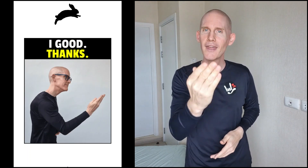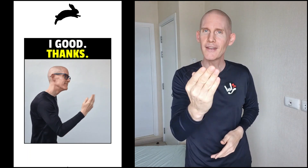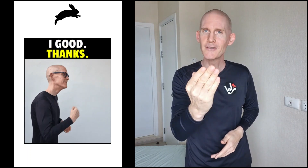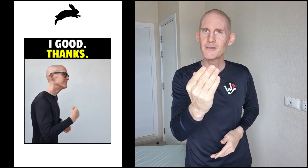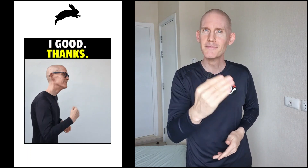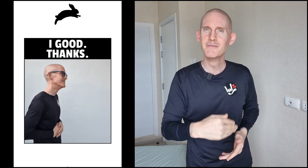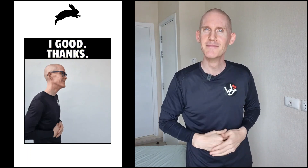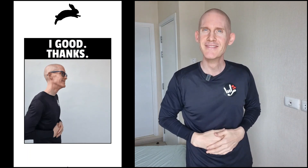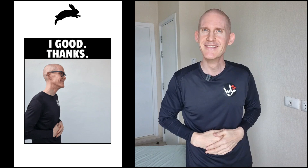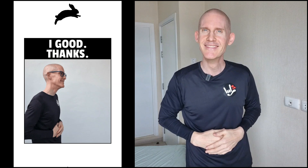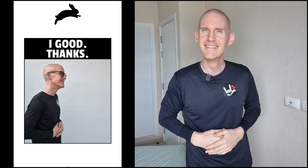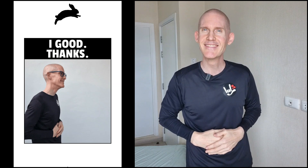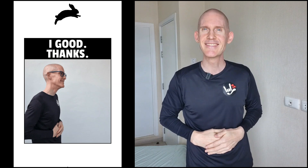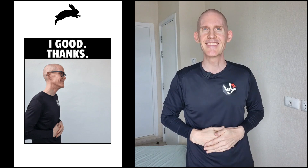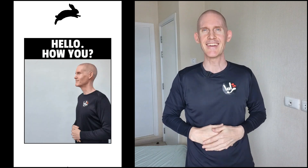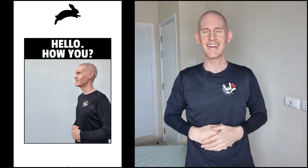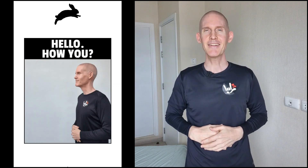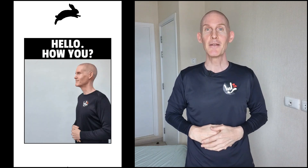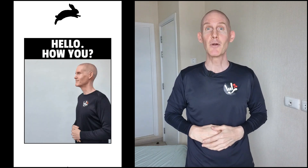Thanks.